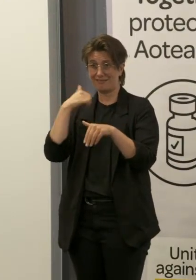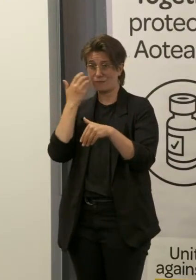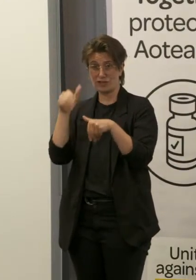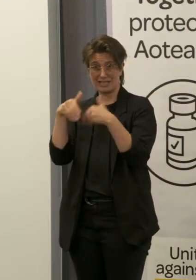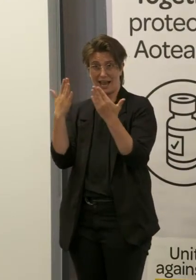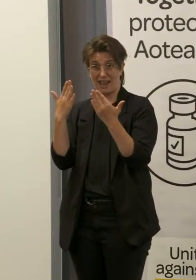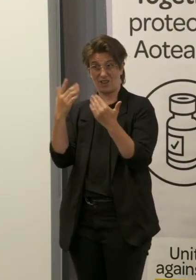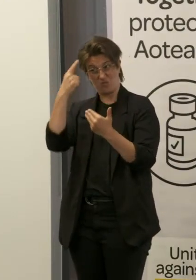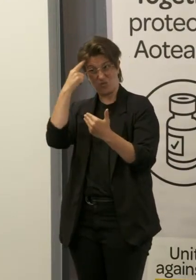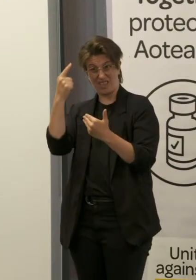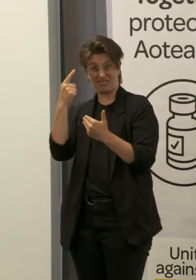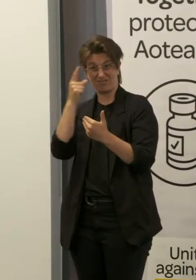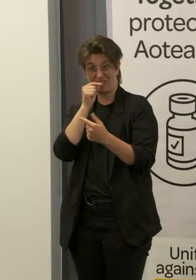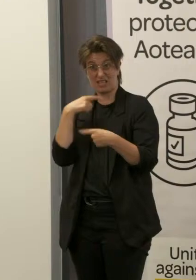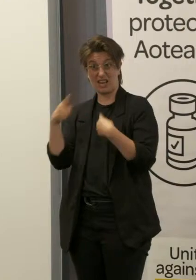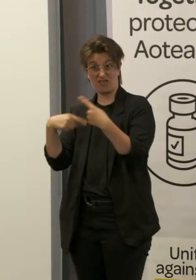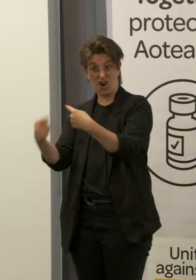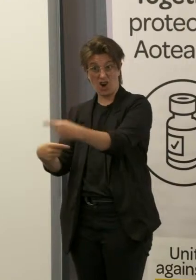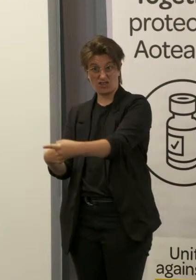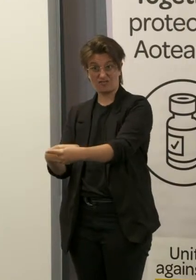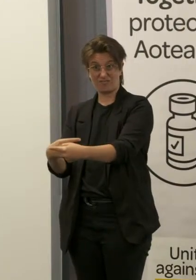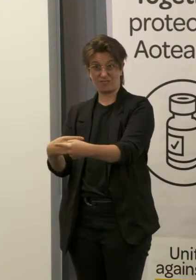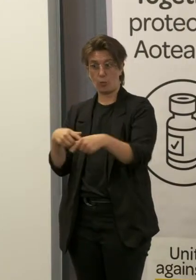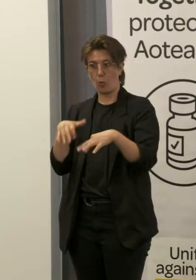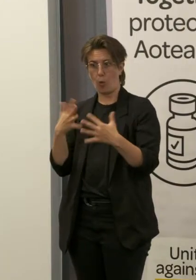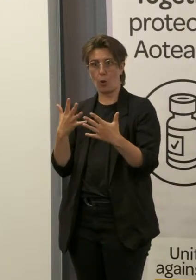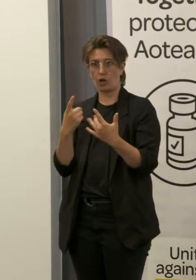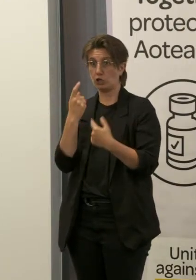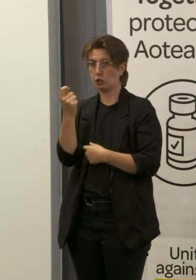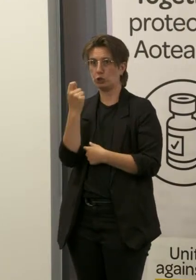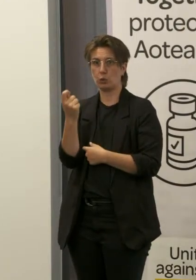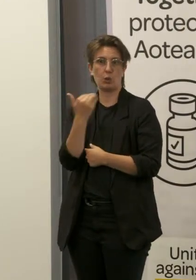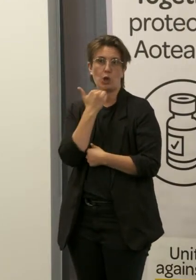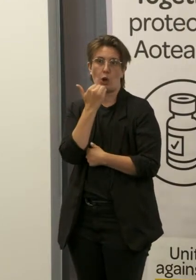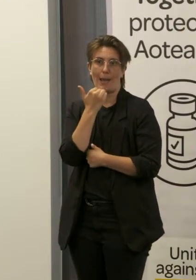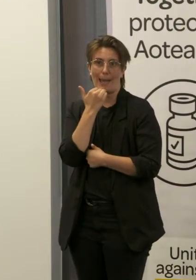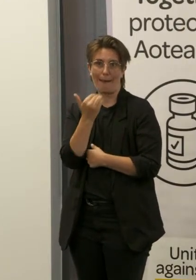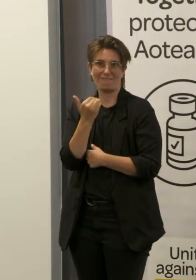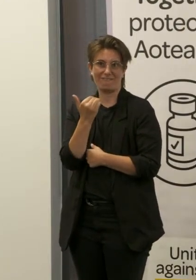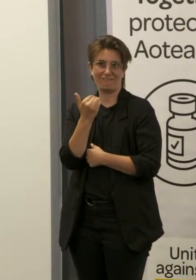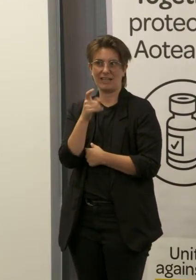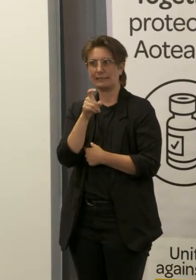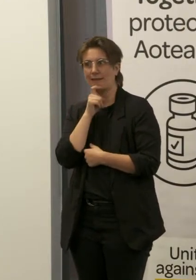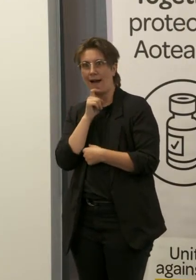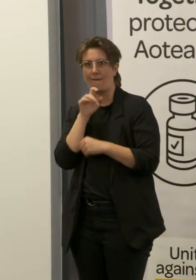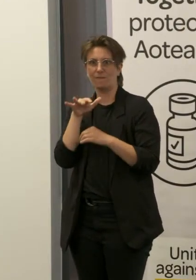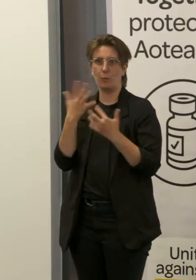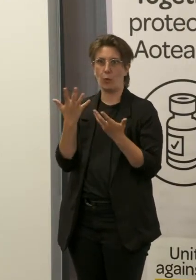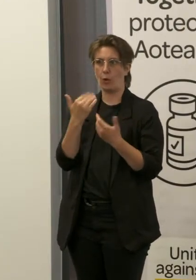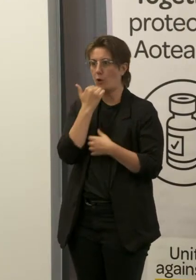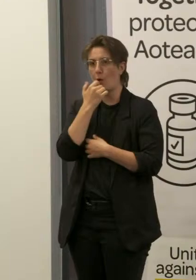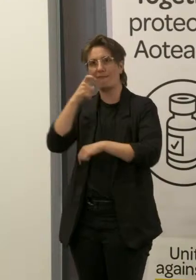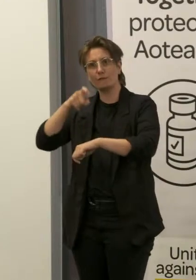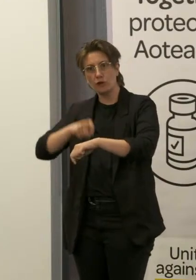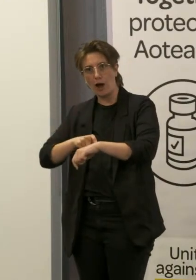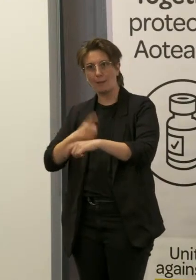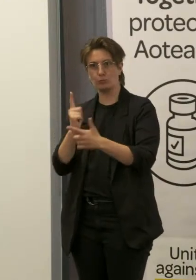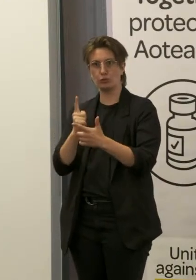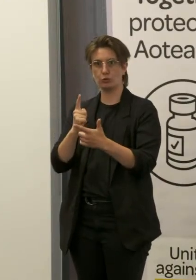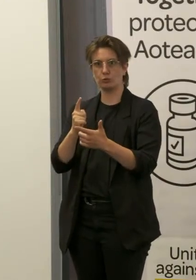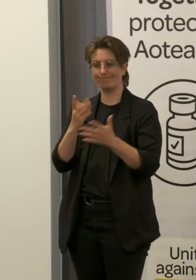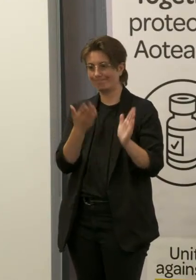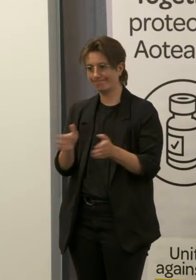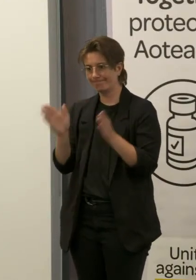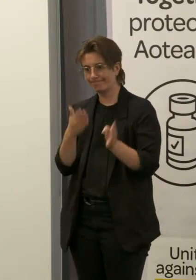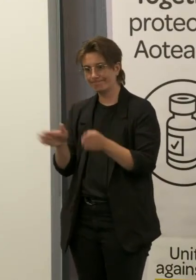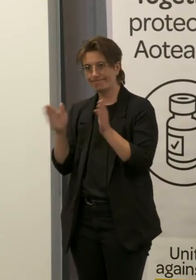around 23,000 a day. Our total capacity at the moment, we could surge up to 60 or